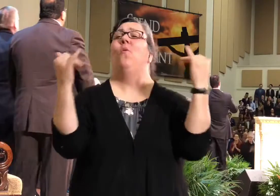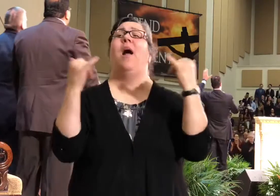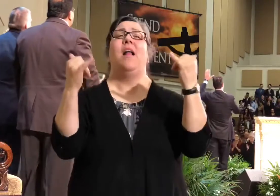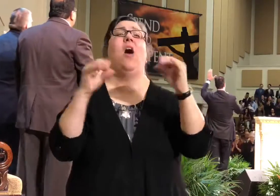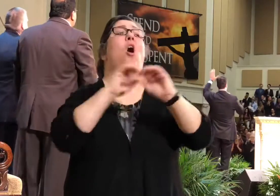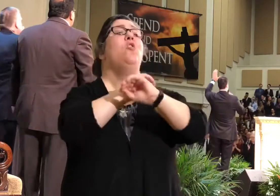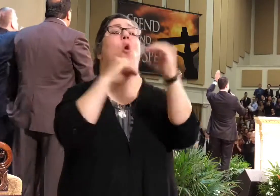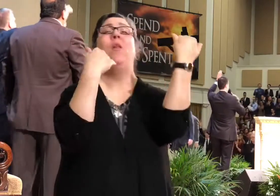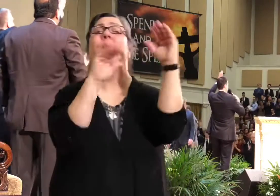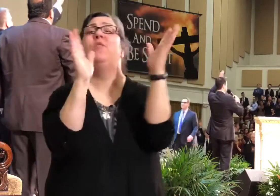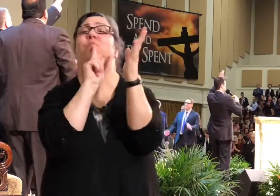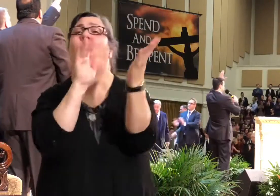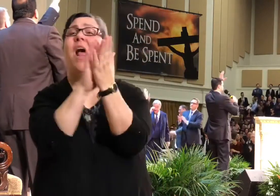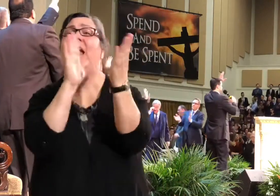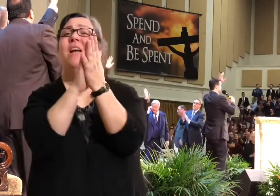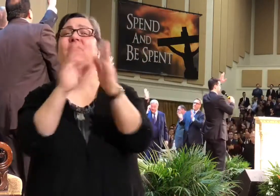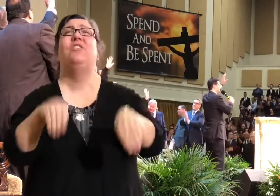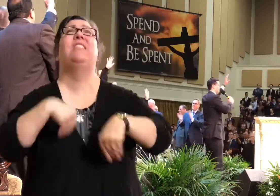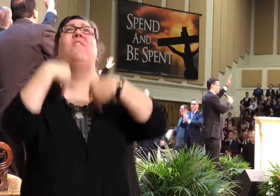doing this praise tonight.